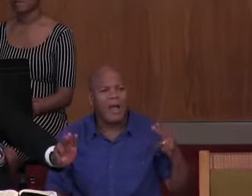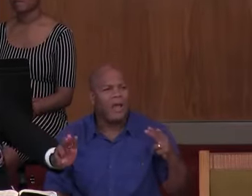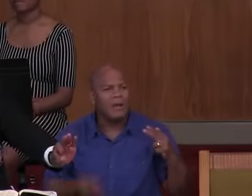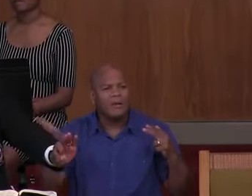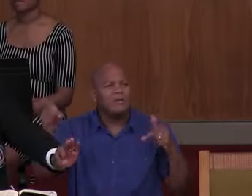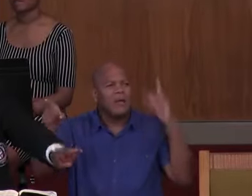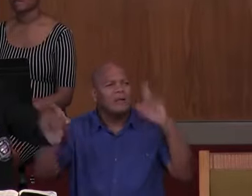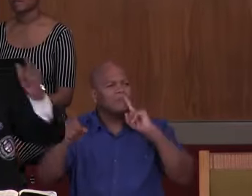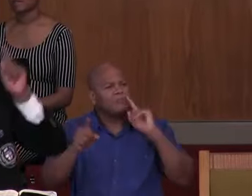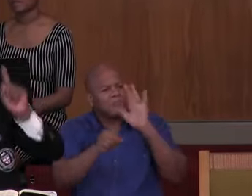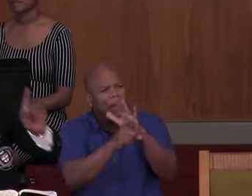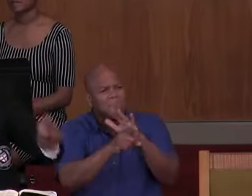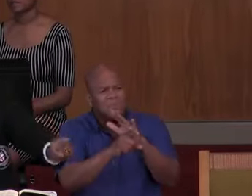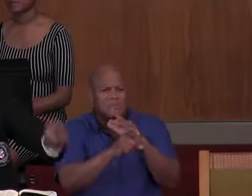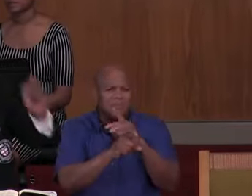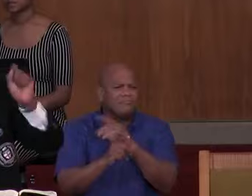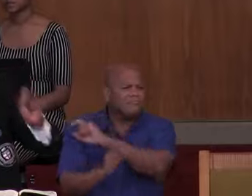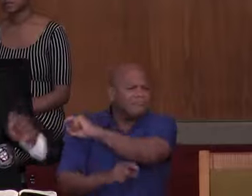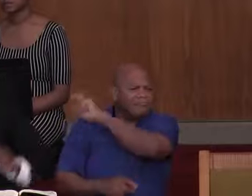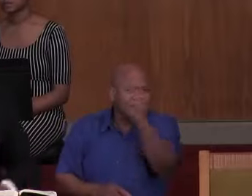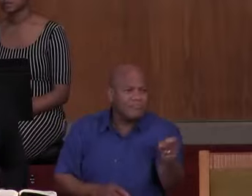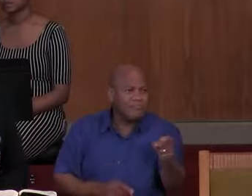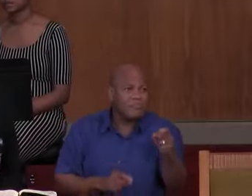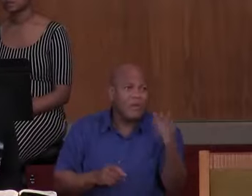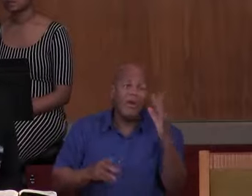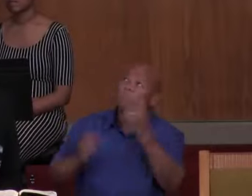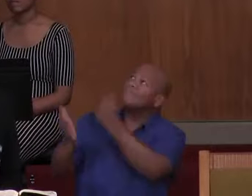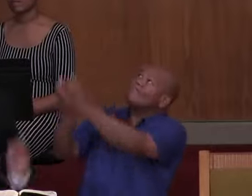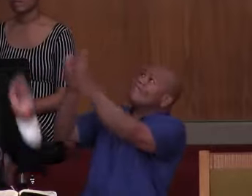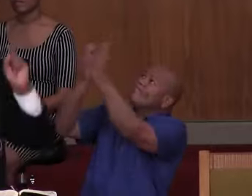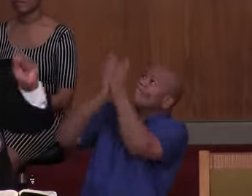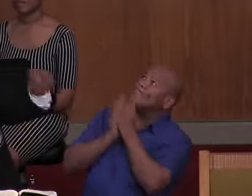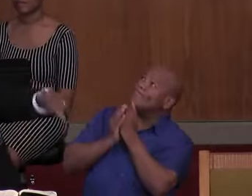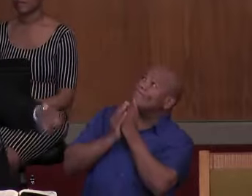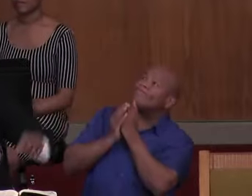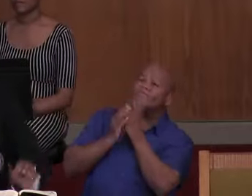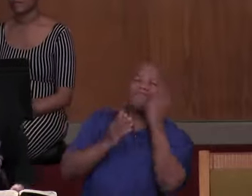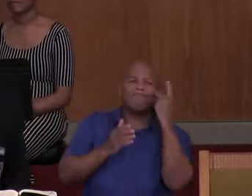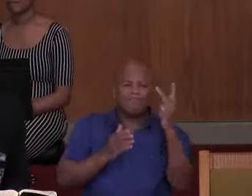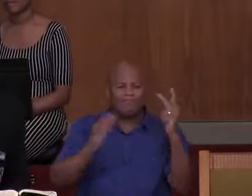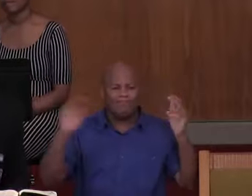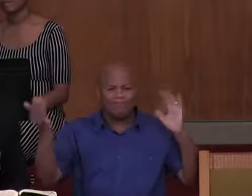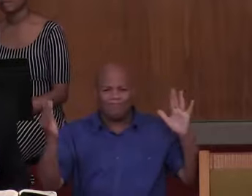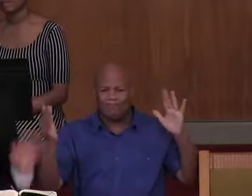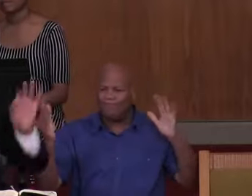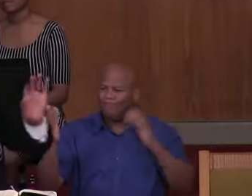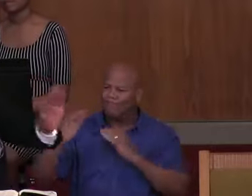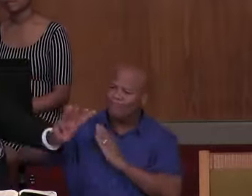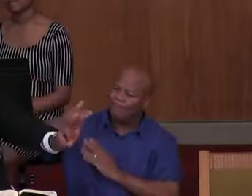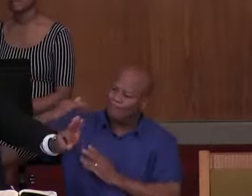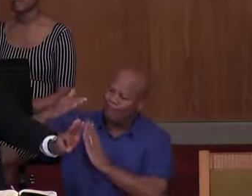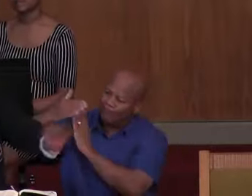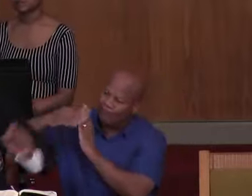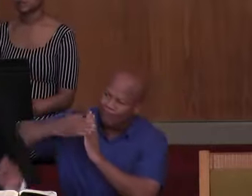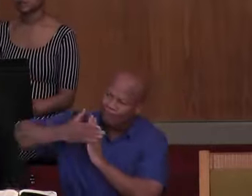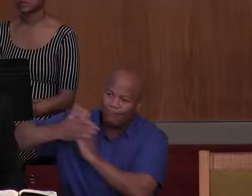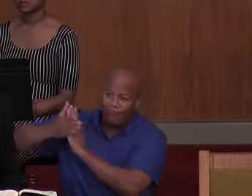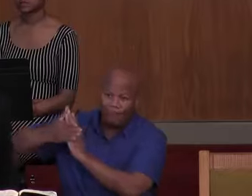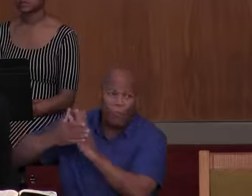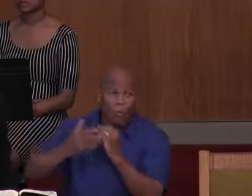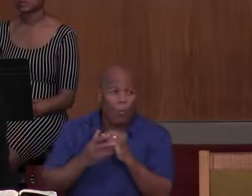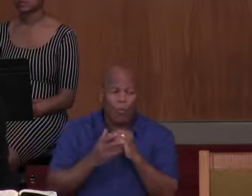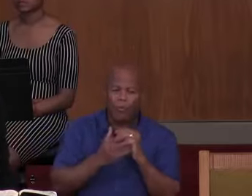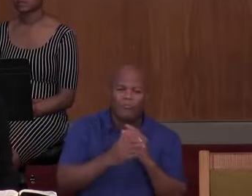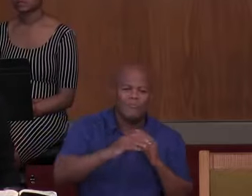Lord, help us to see and discern the difference between the inheritance and the obstacles. This mountain may very be the